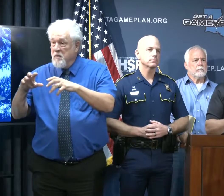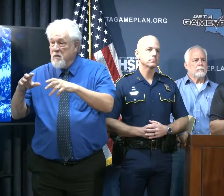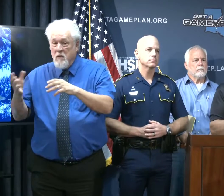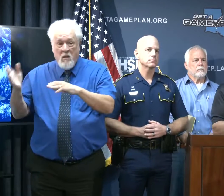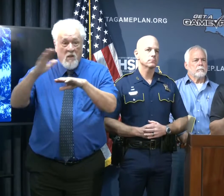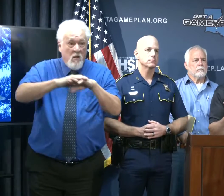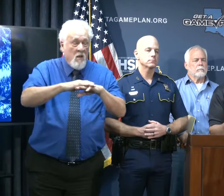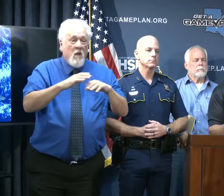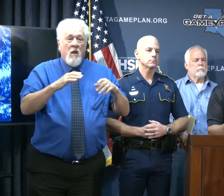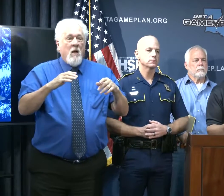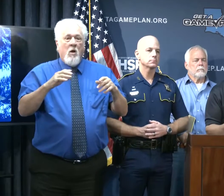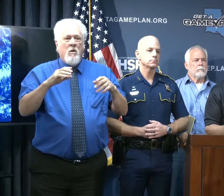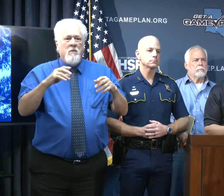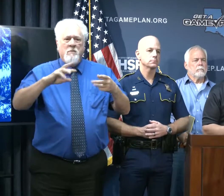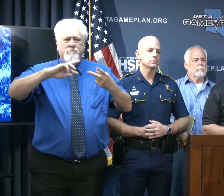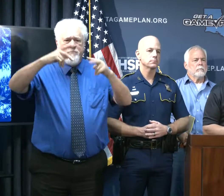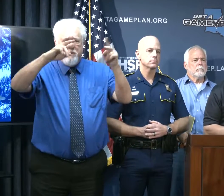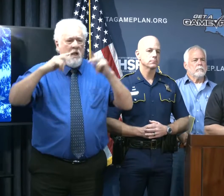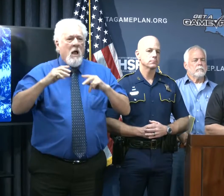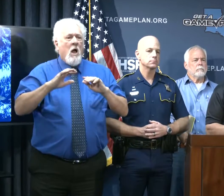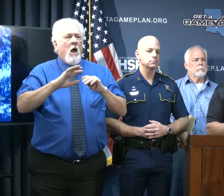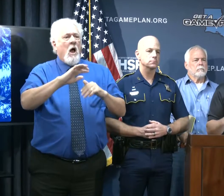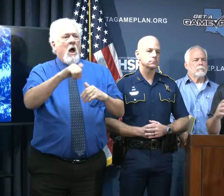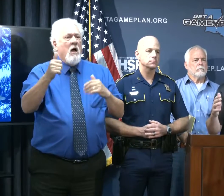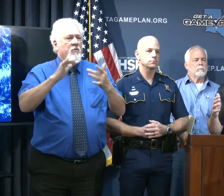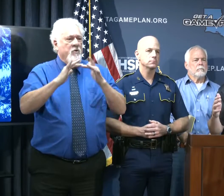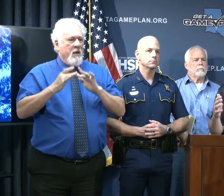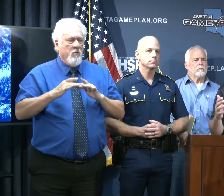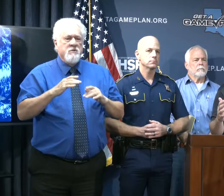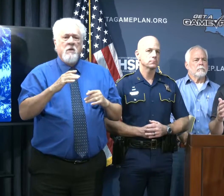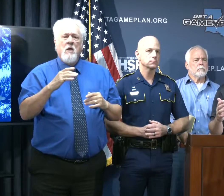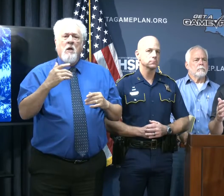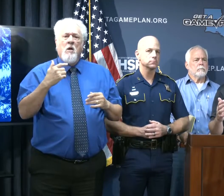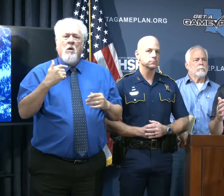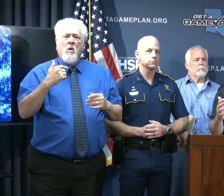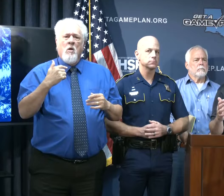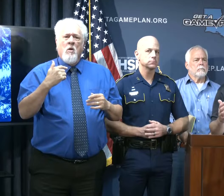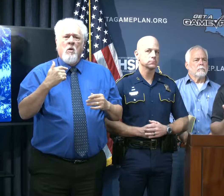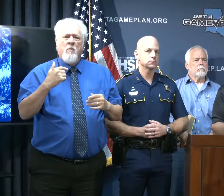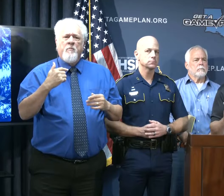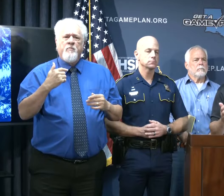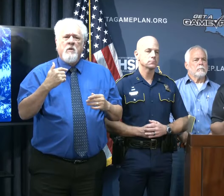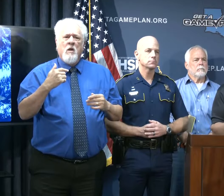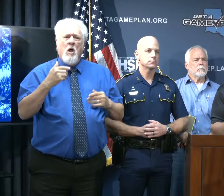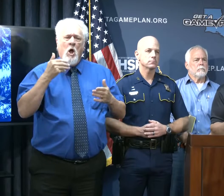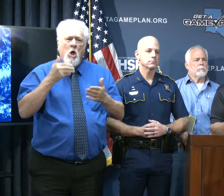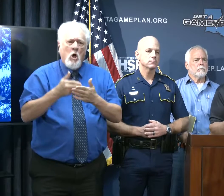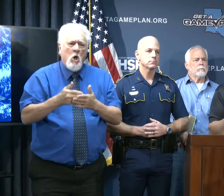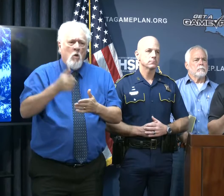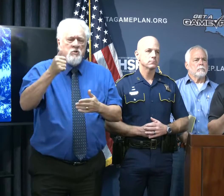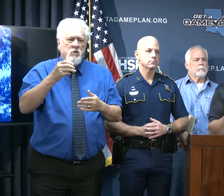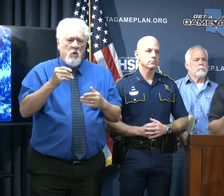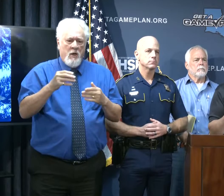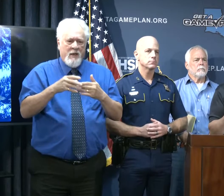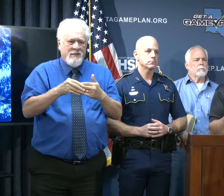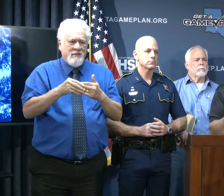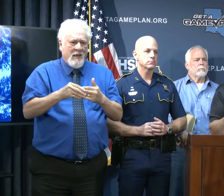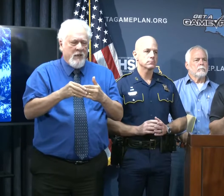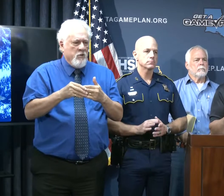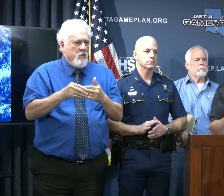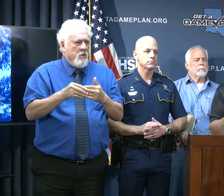versa, or any of the other networks as well? I think that the closer and tighter